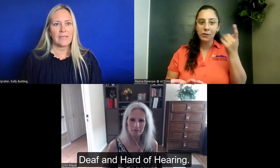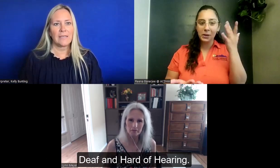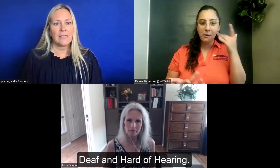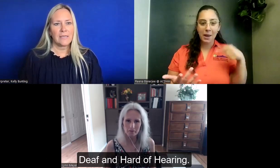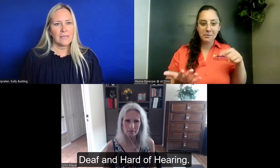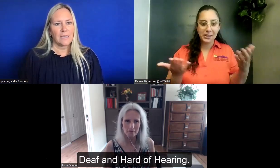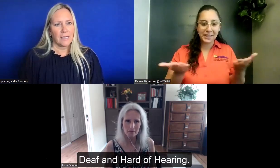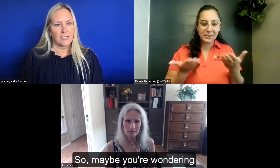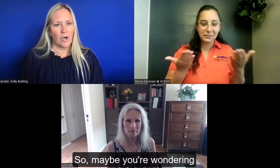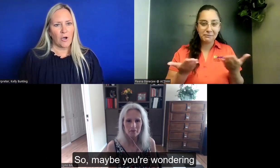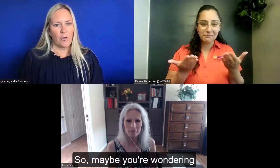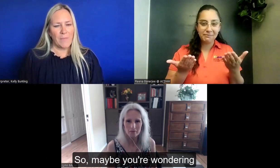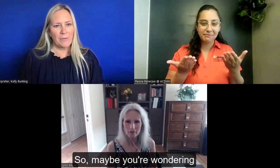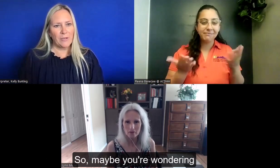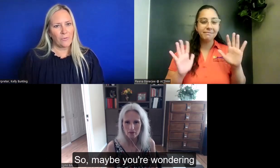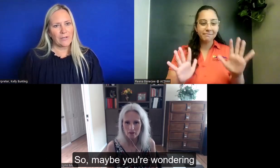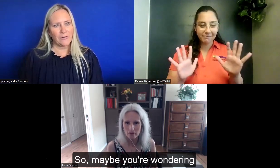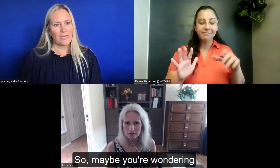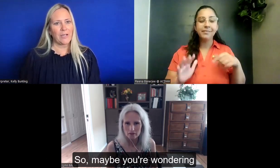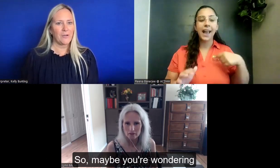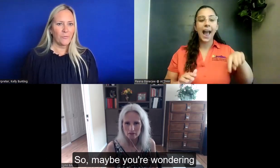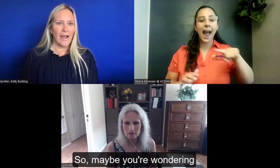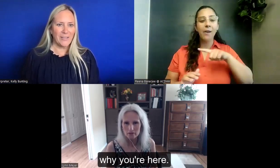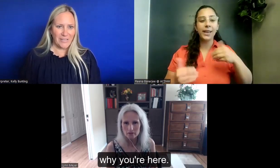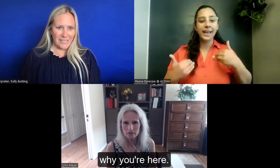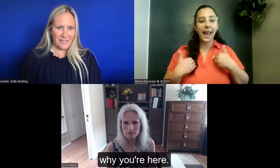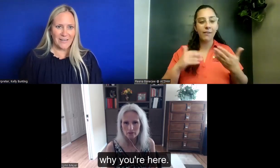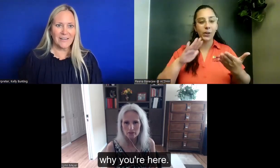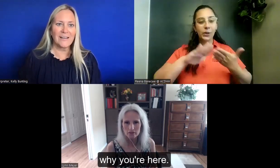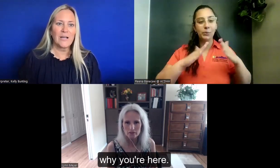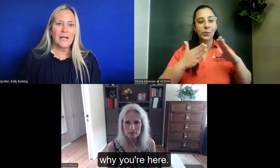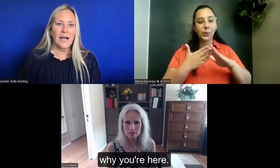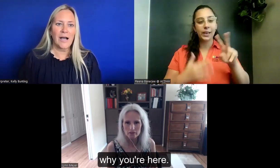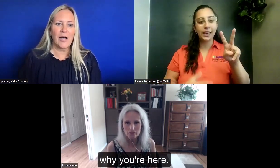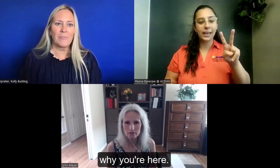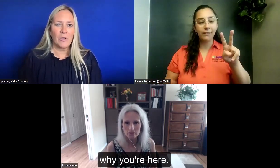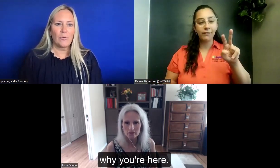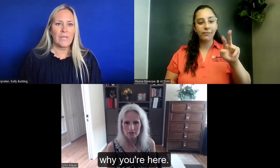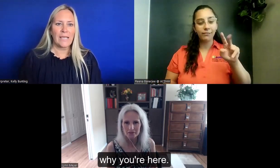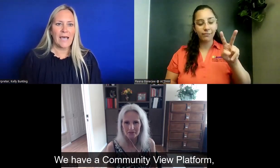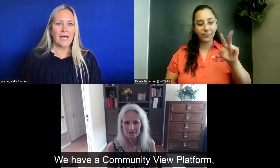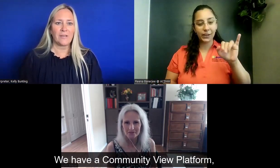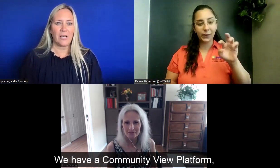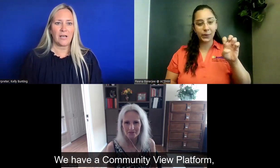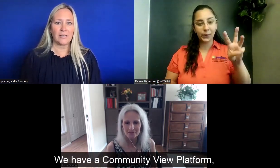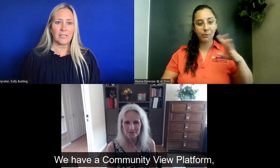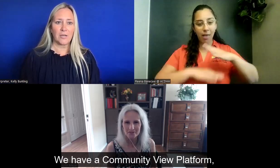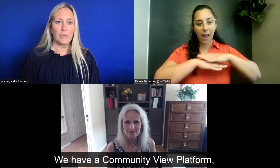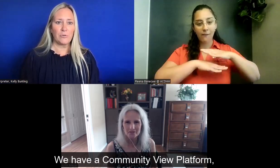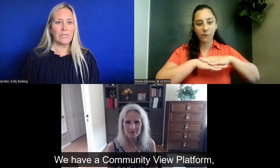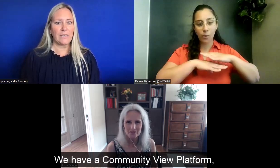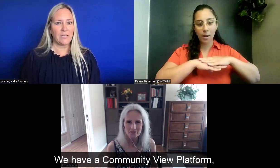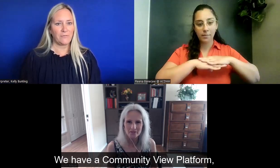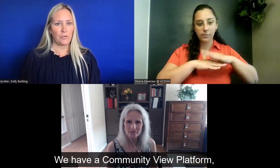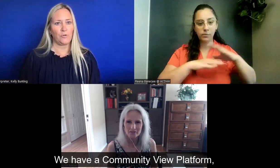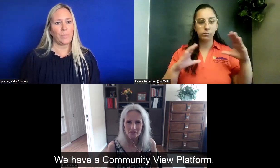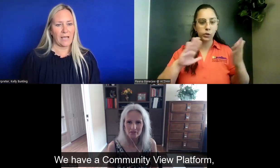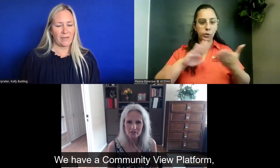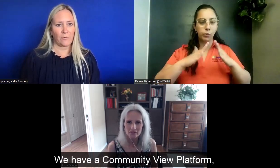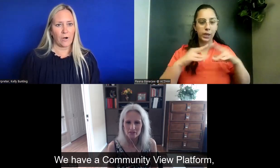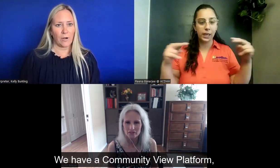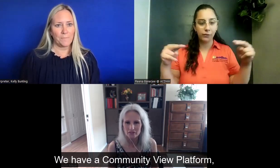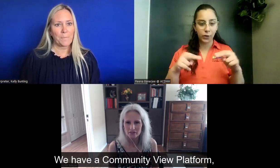Hearing. So maybe you're wondering why you're here. We have a community